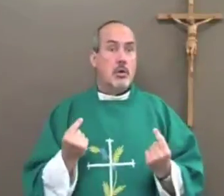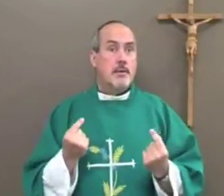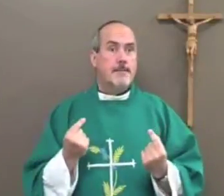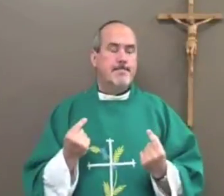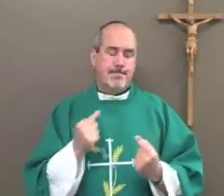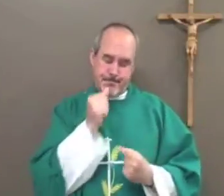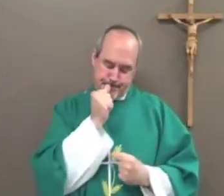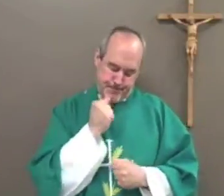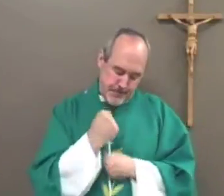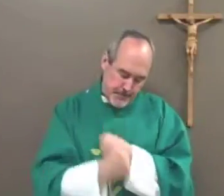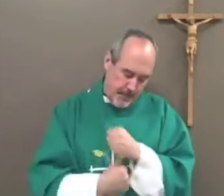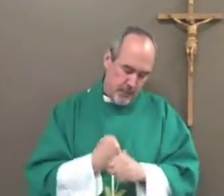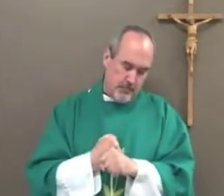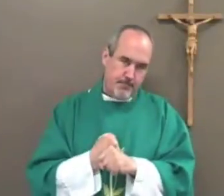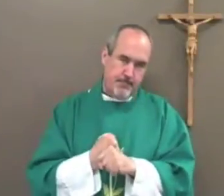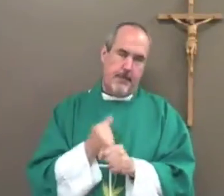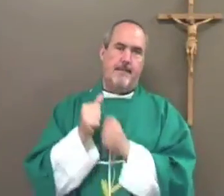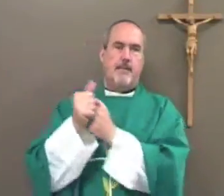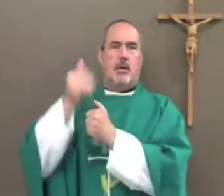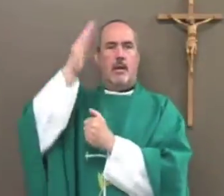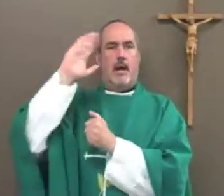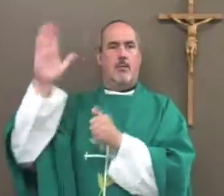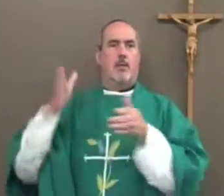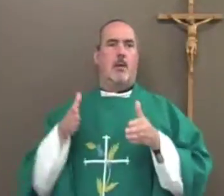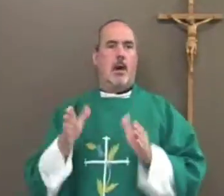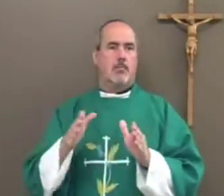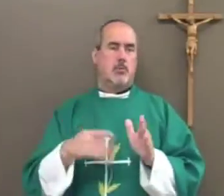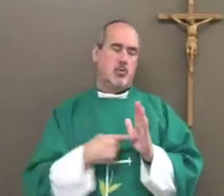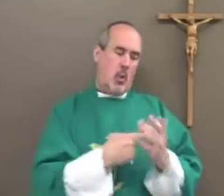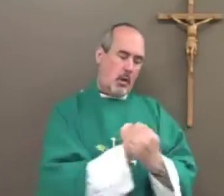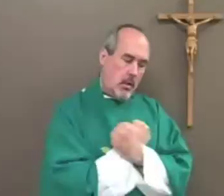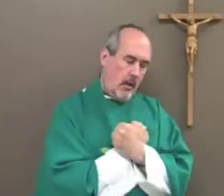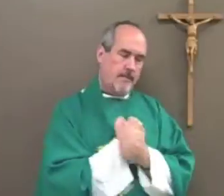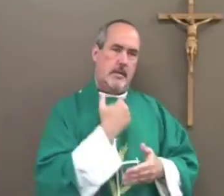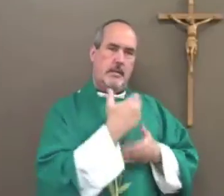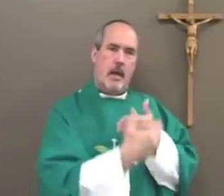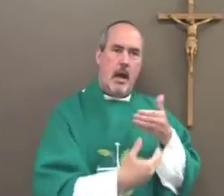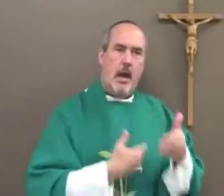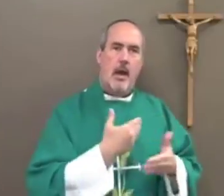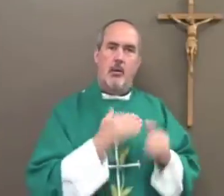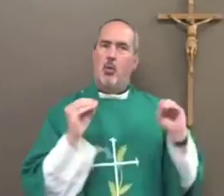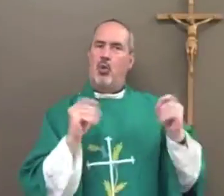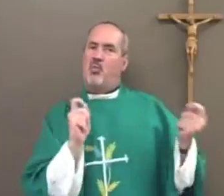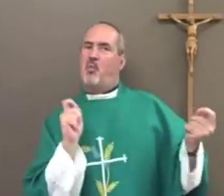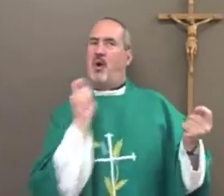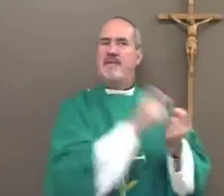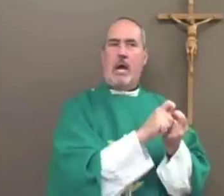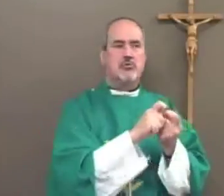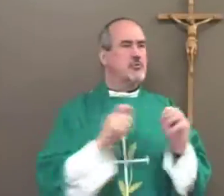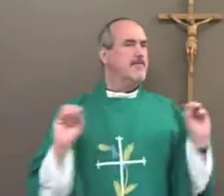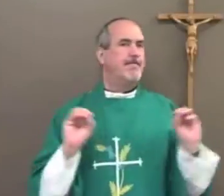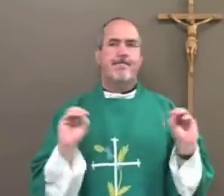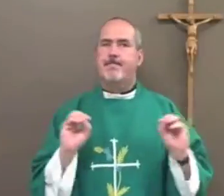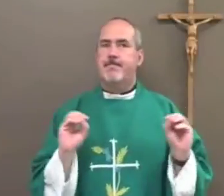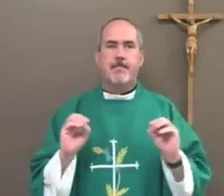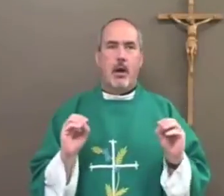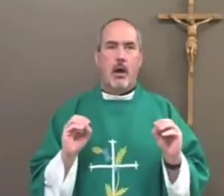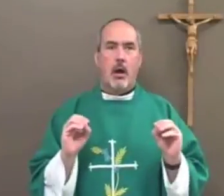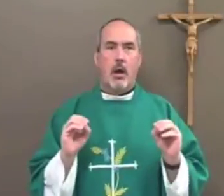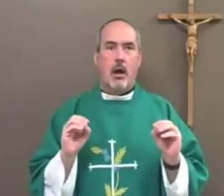them. But the black community did not retaliate or did not do the same.